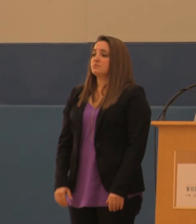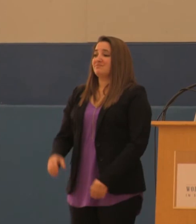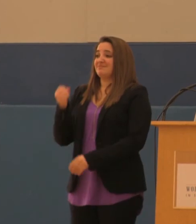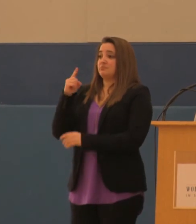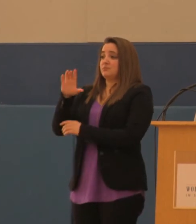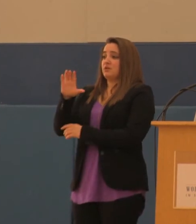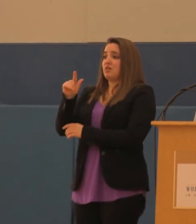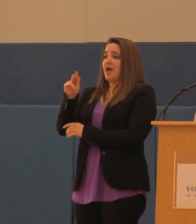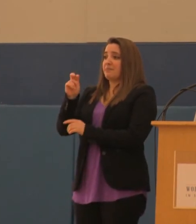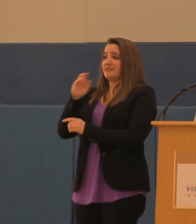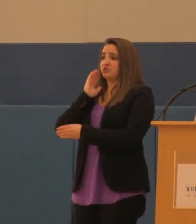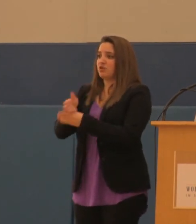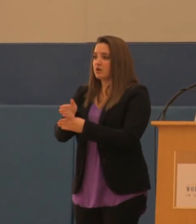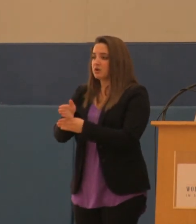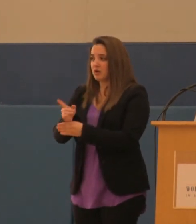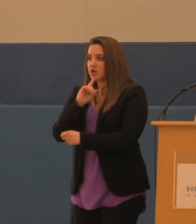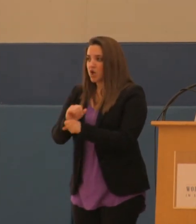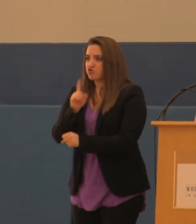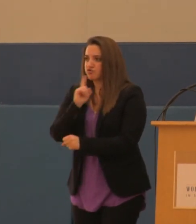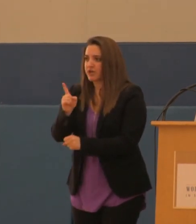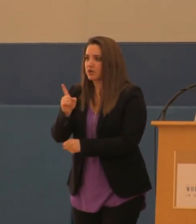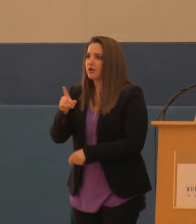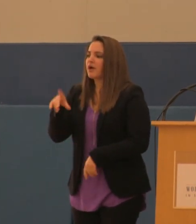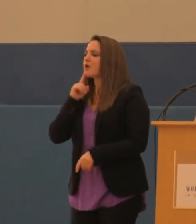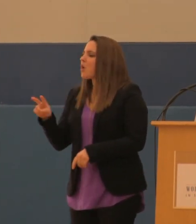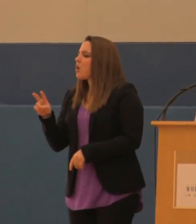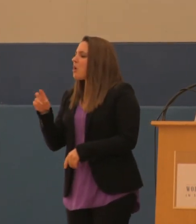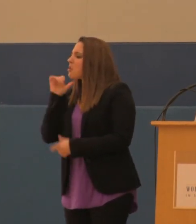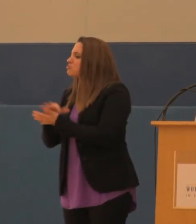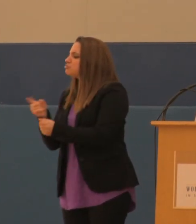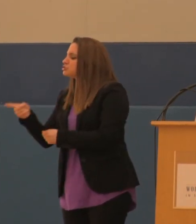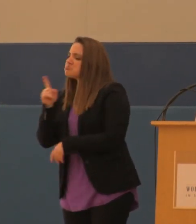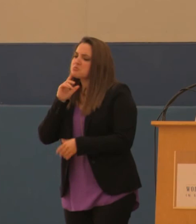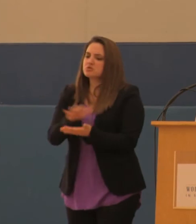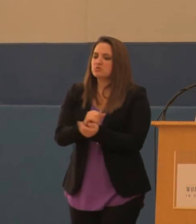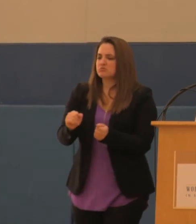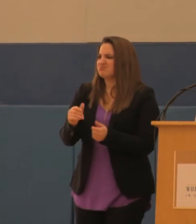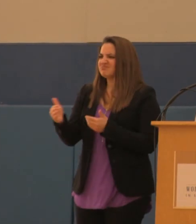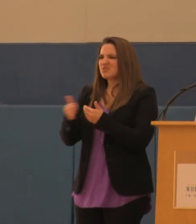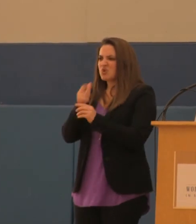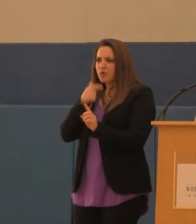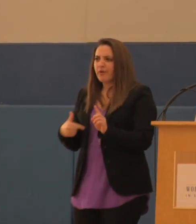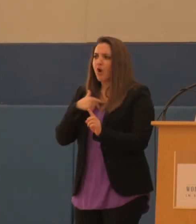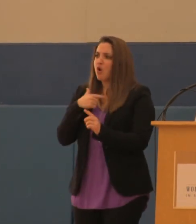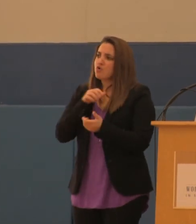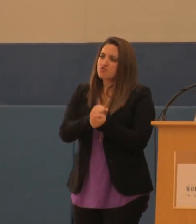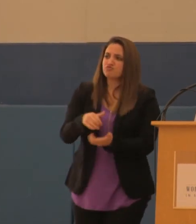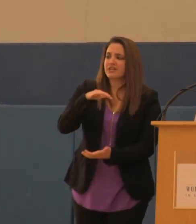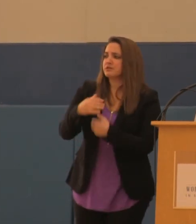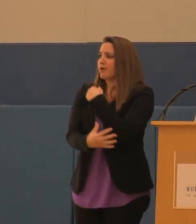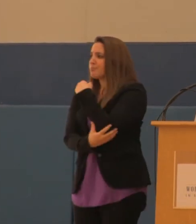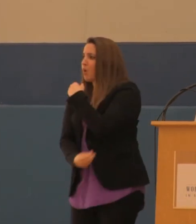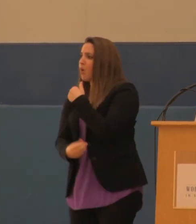Is real and it does not discriminate. It impacts us whether we're rich or poor, no matter where we live,